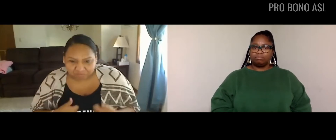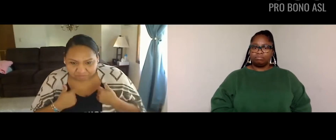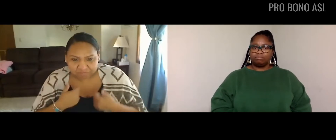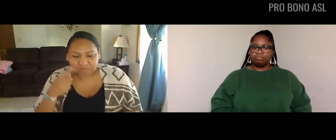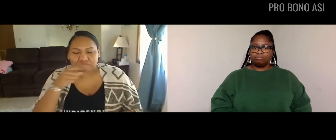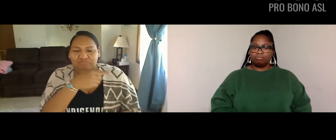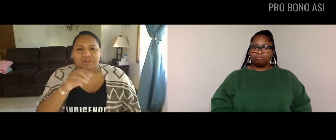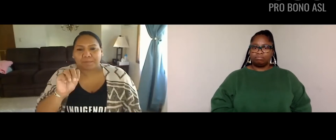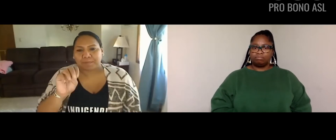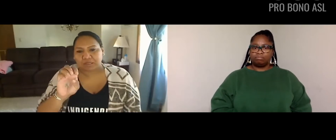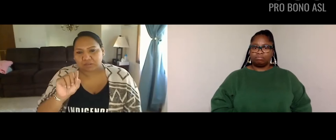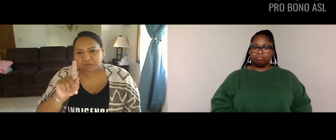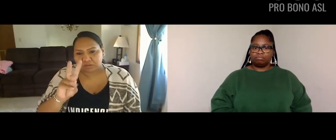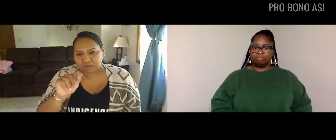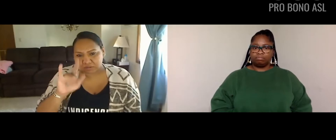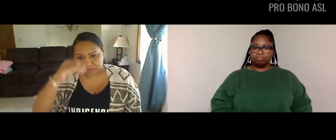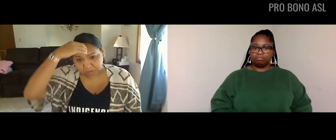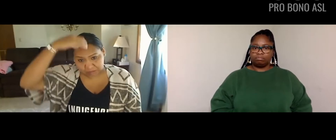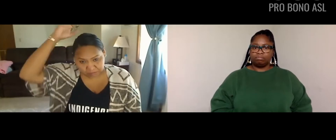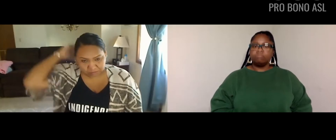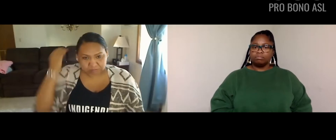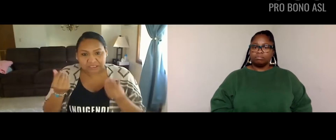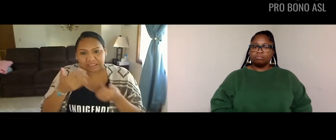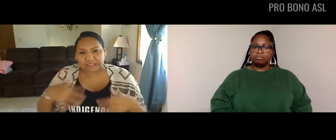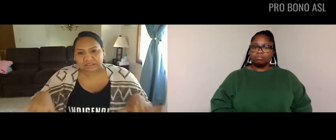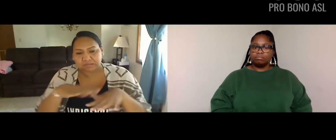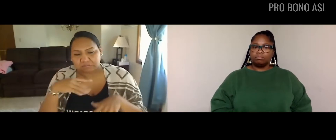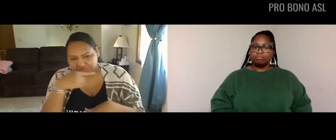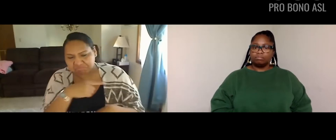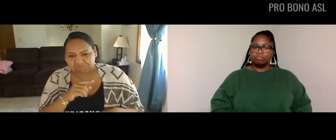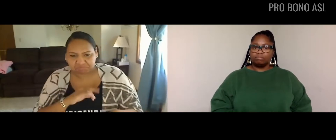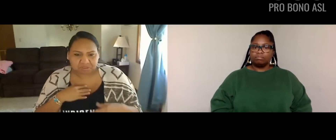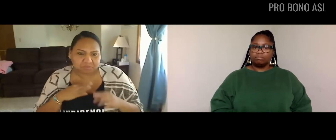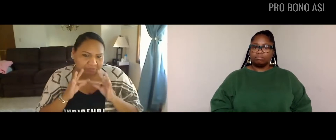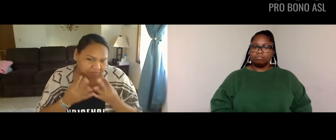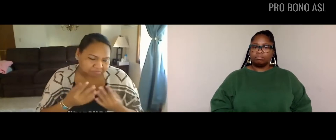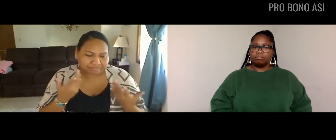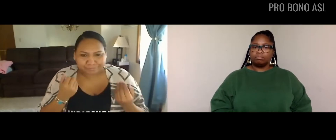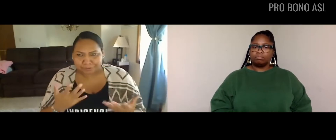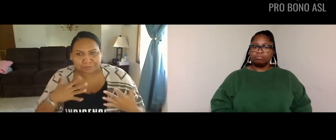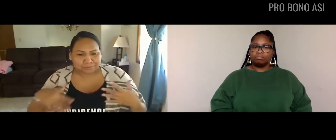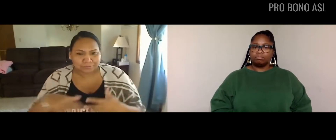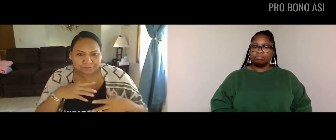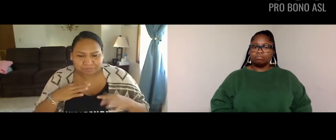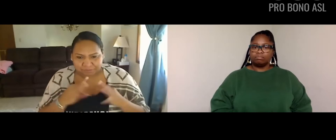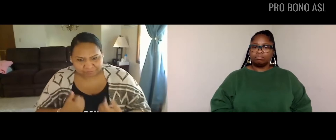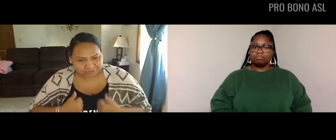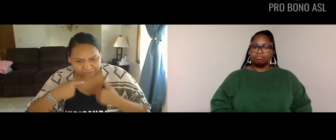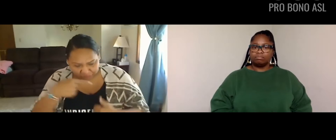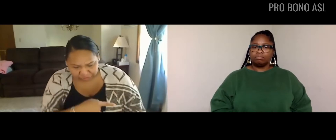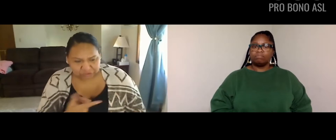I was born deaf there. I graduated there, and I went to a deaf school there. The